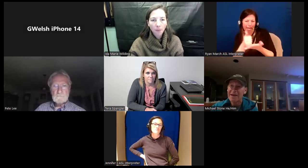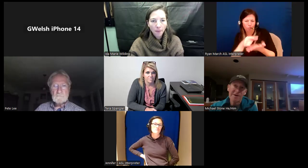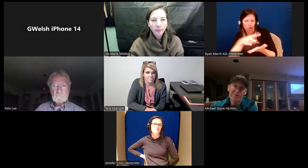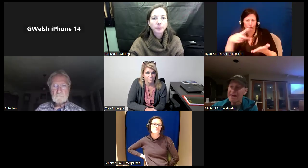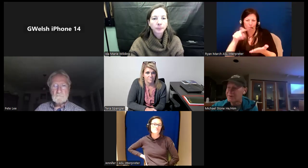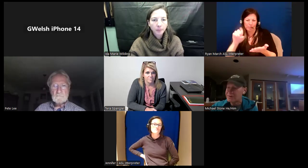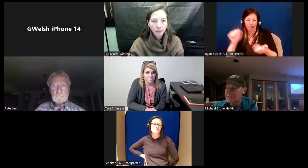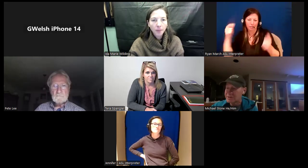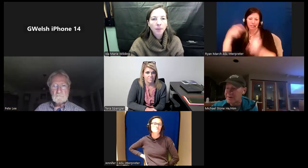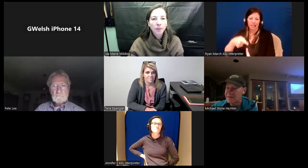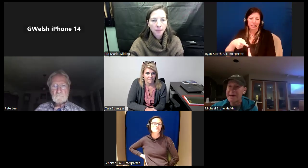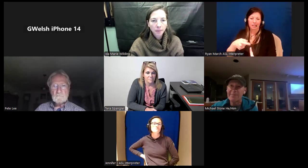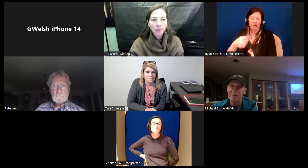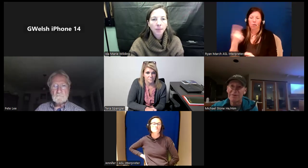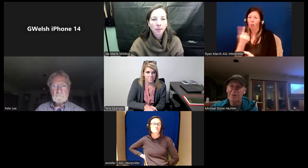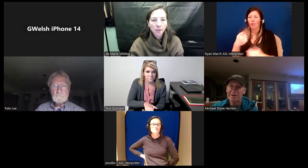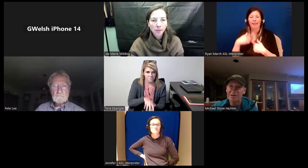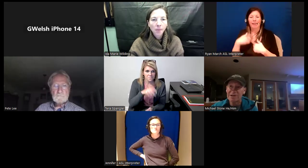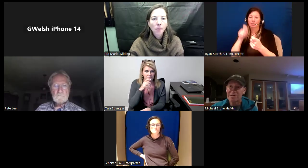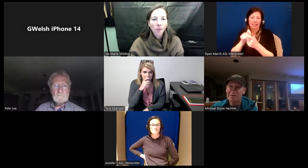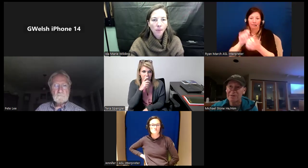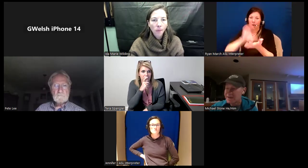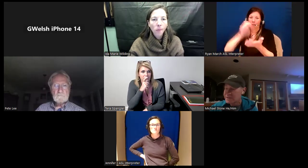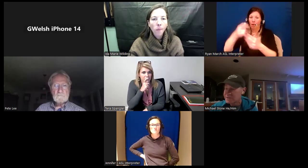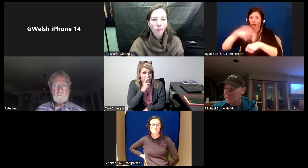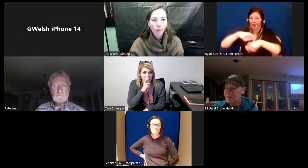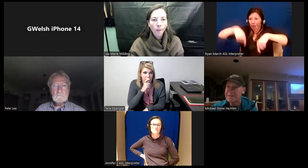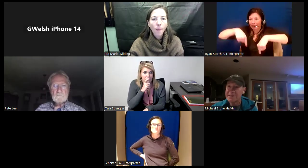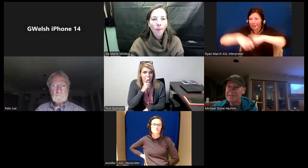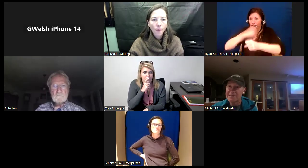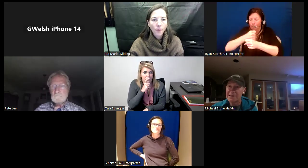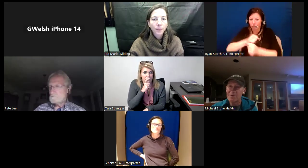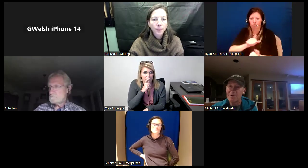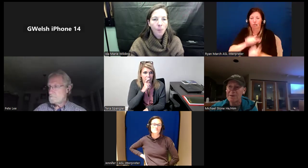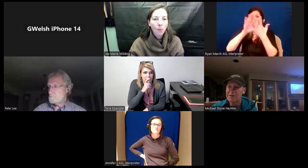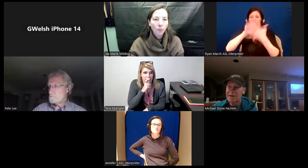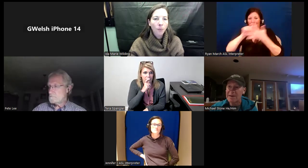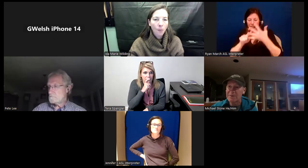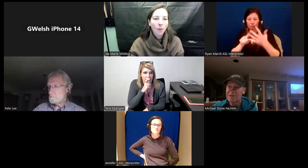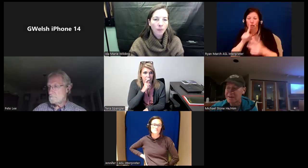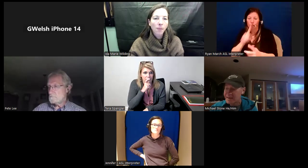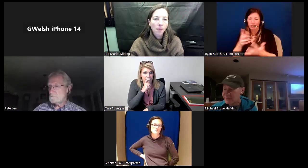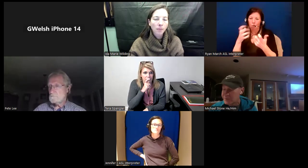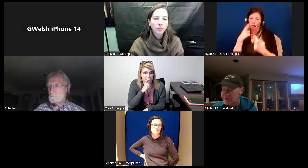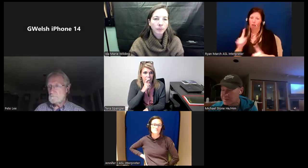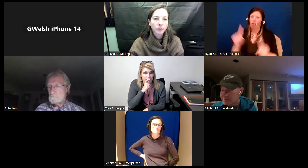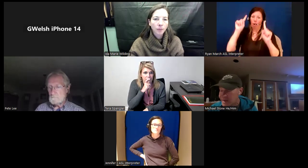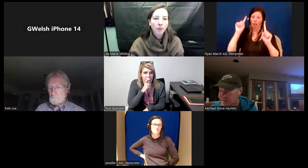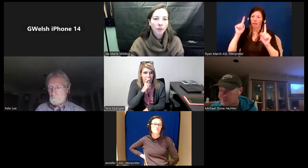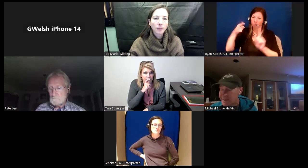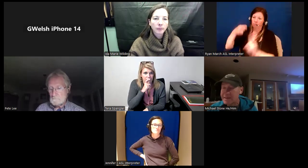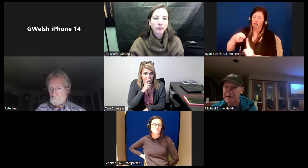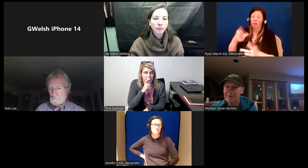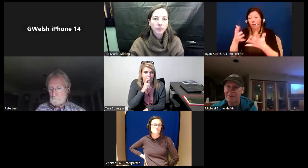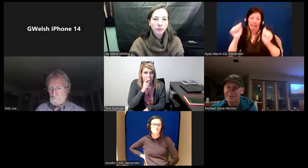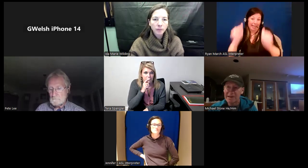down. We only have a certain amount of time moving forward this year to address these things. And if we really want to accomplish it, if we can combine